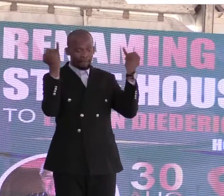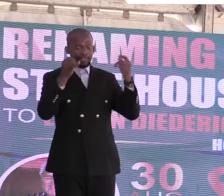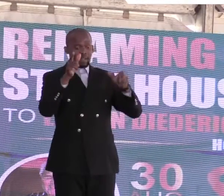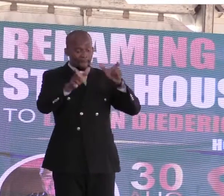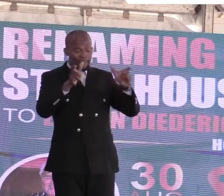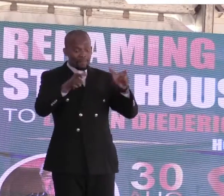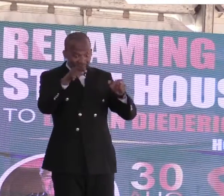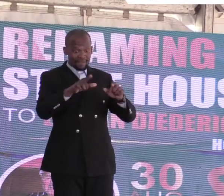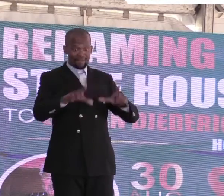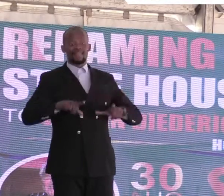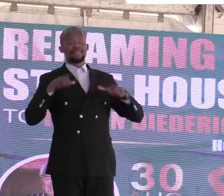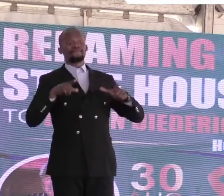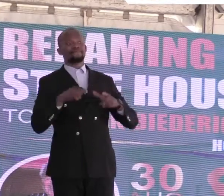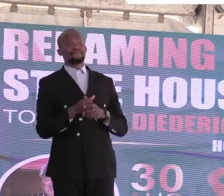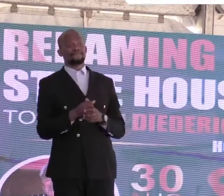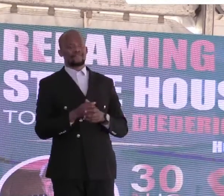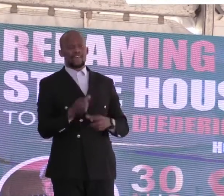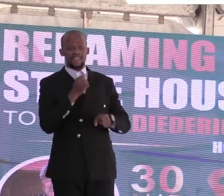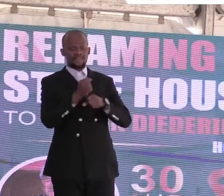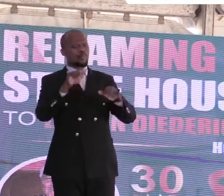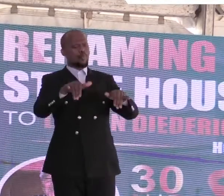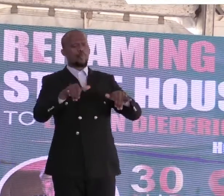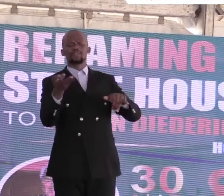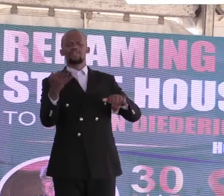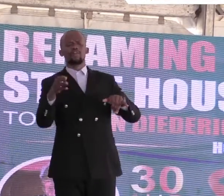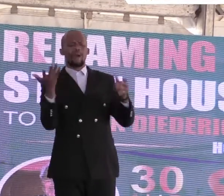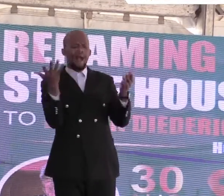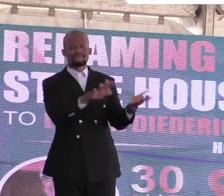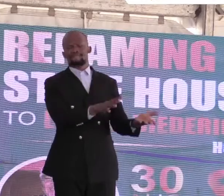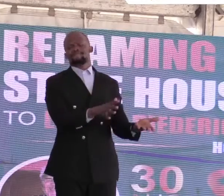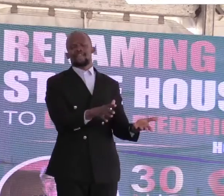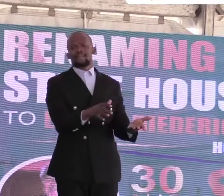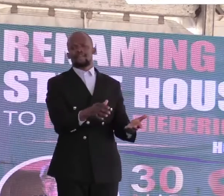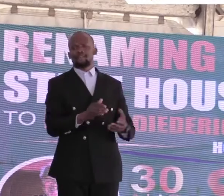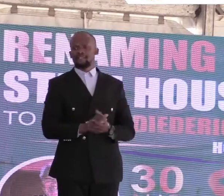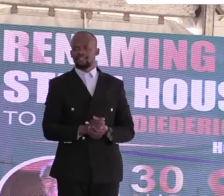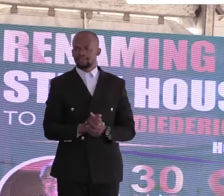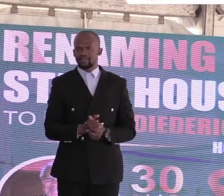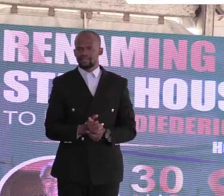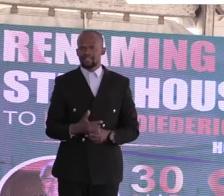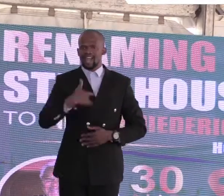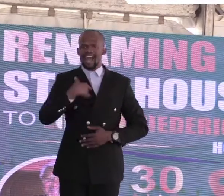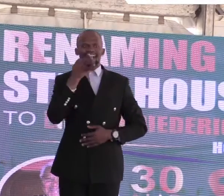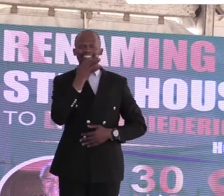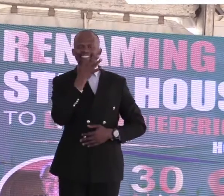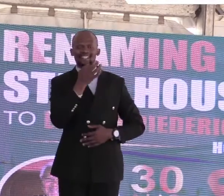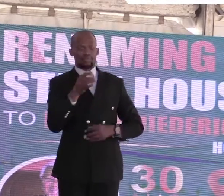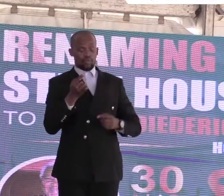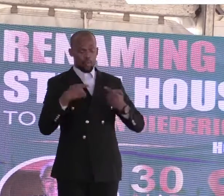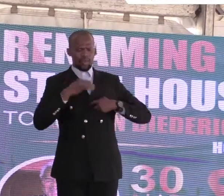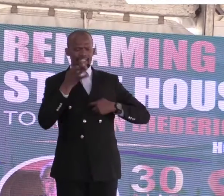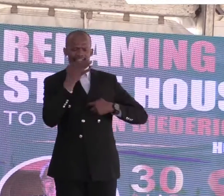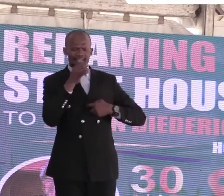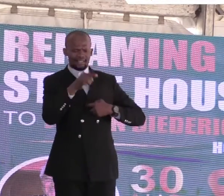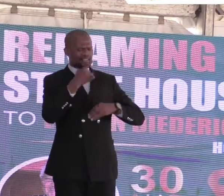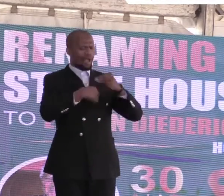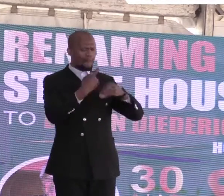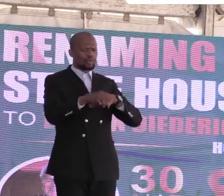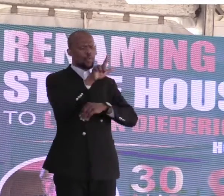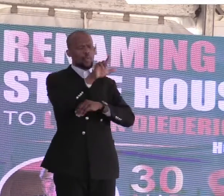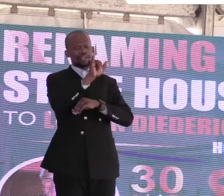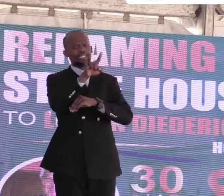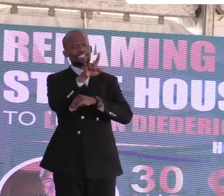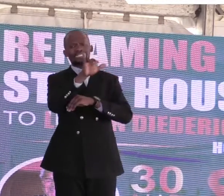their accolades while they are still alive. I'm happy that we are seeing this ngomama. A lot has been said, a lot has been